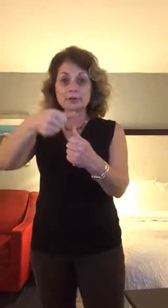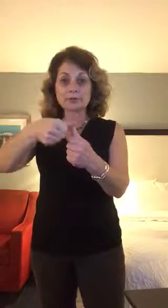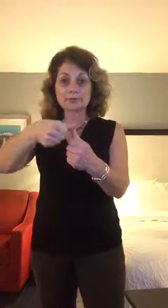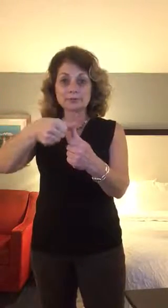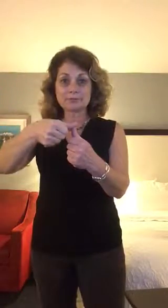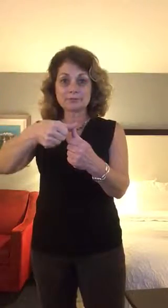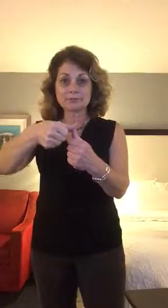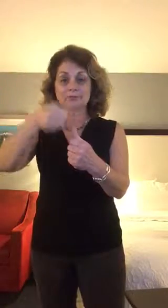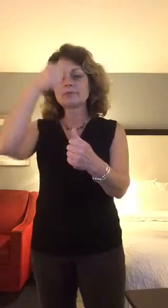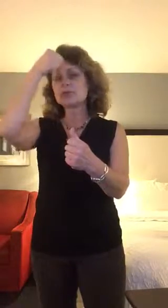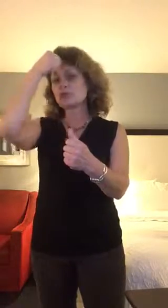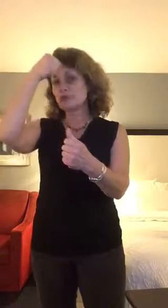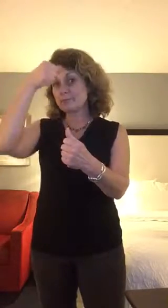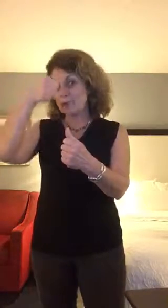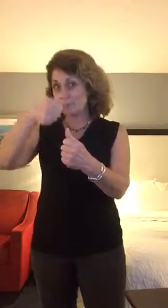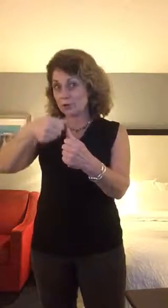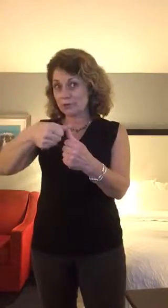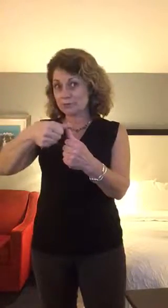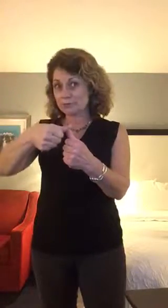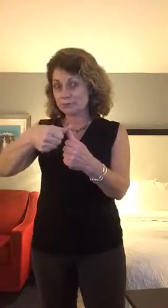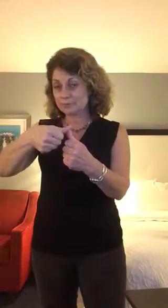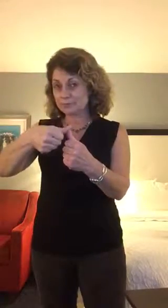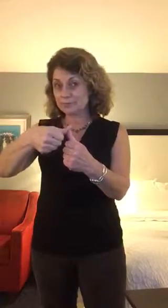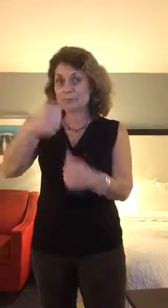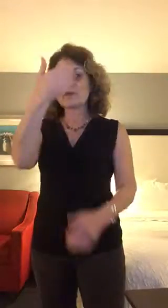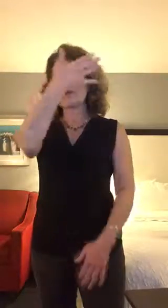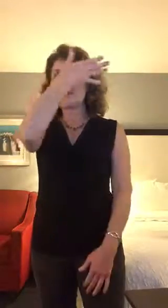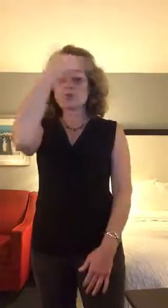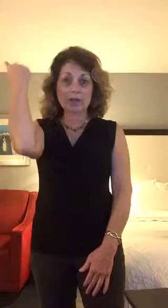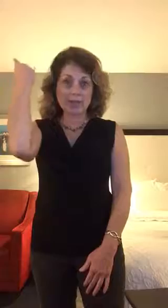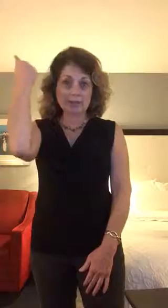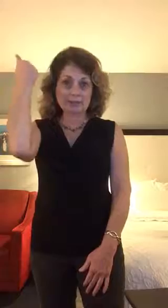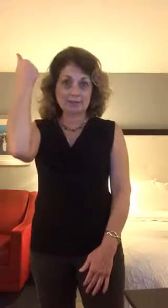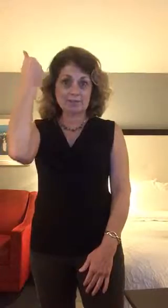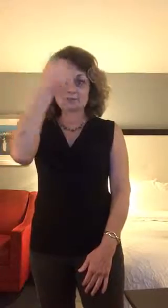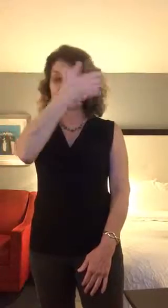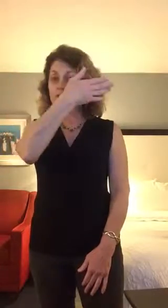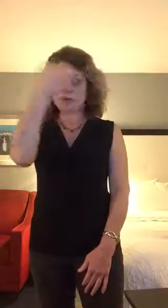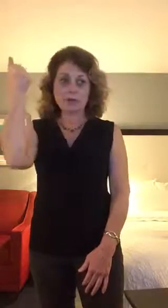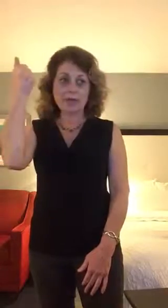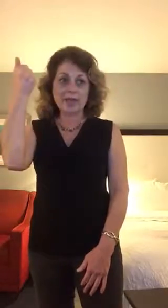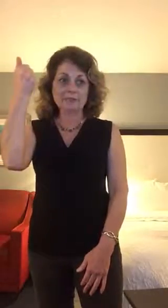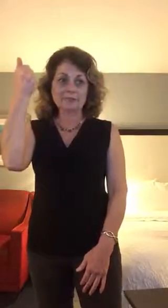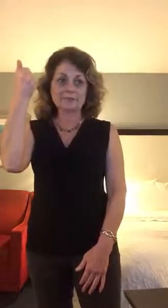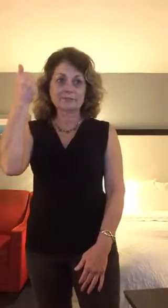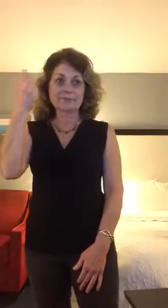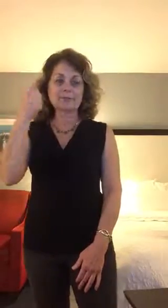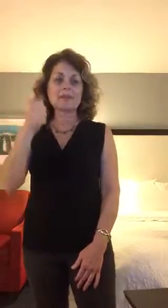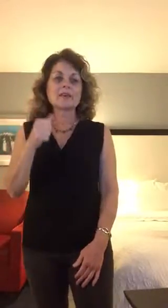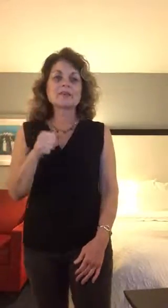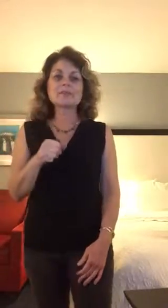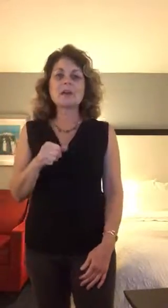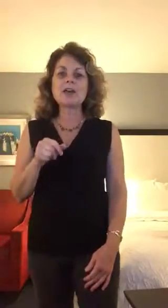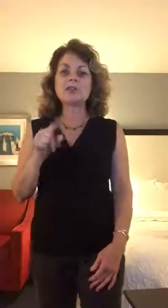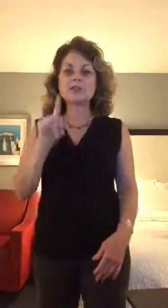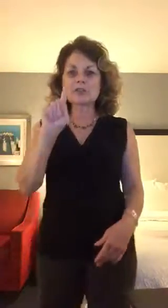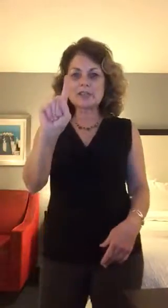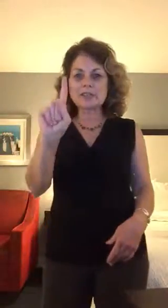Remember, remember, forget, forget. Smile, you're just going to